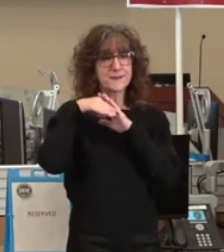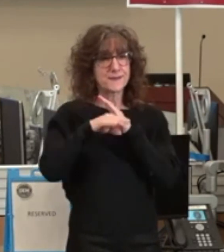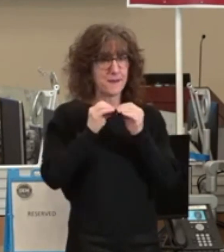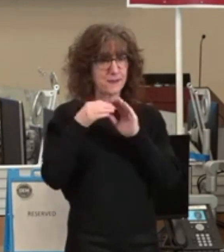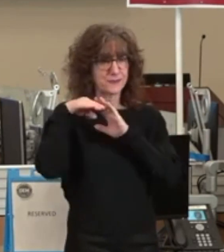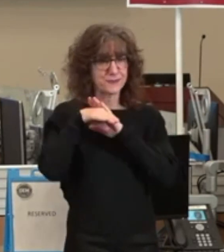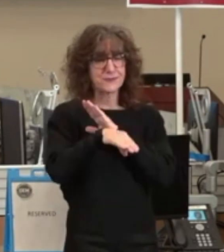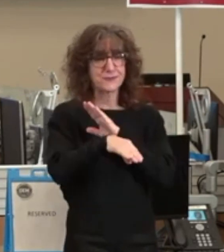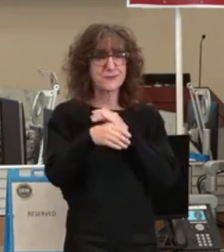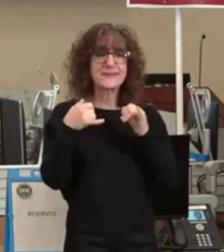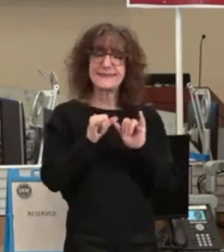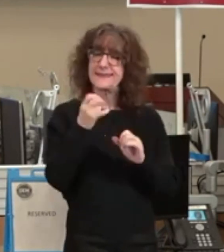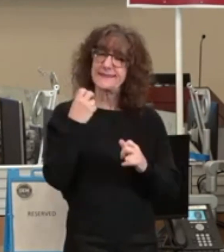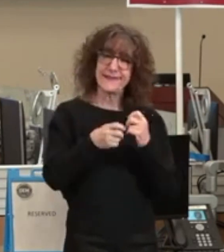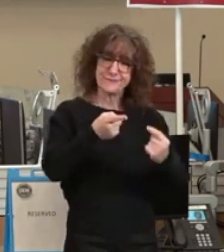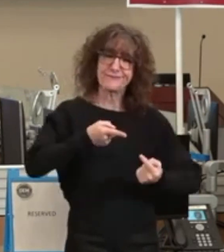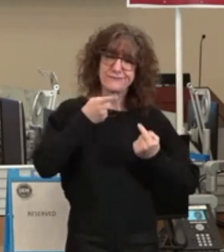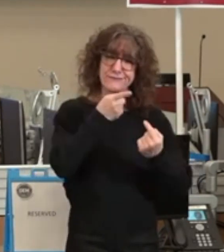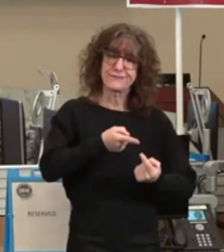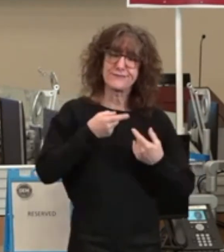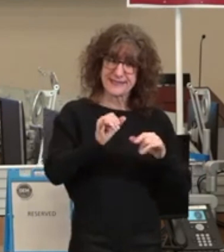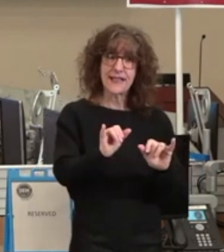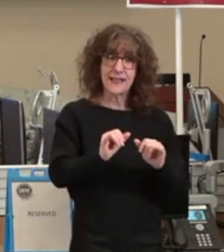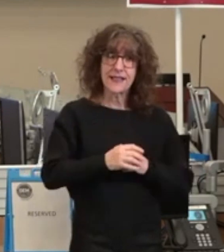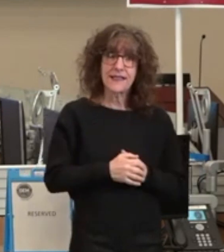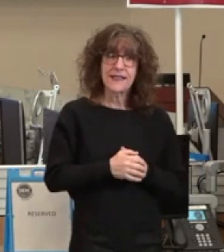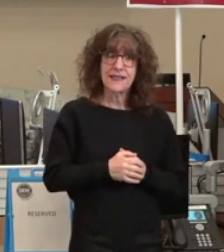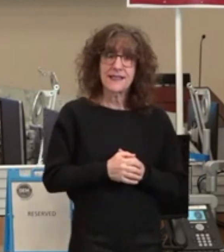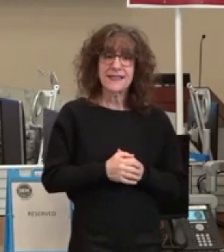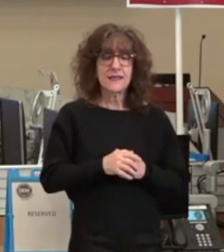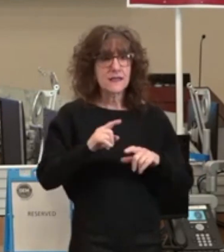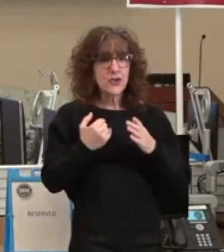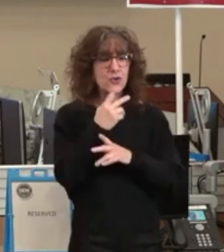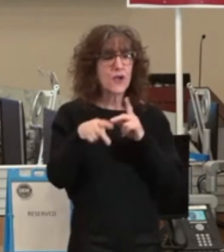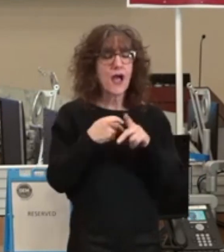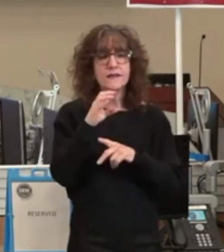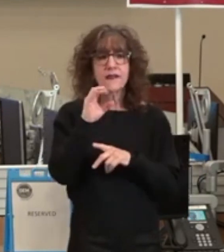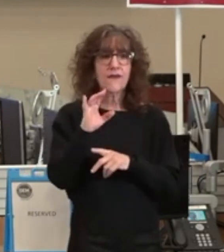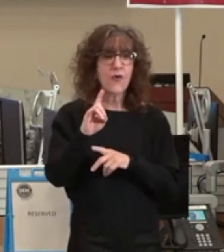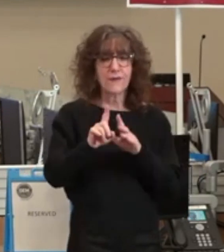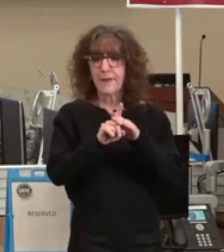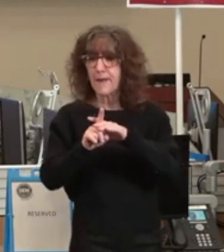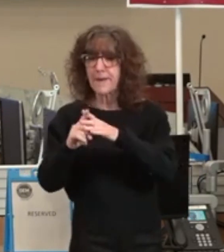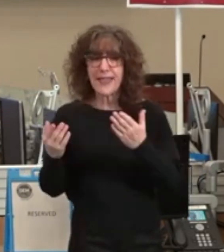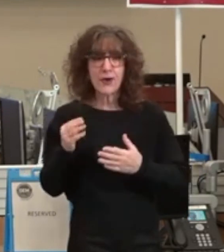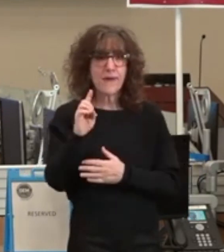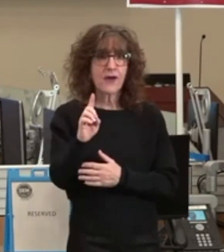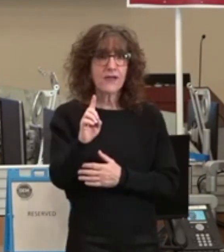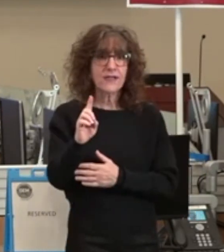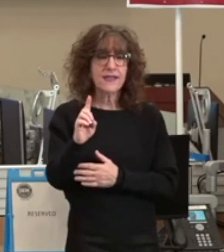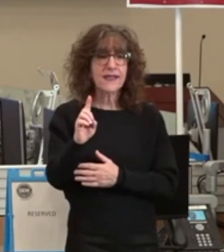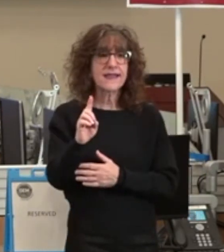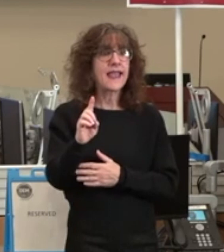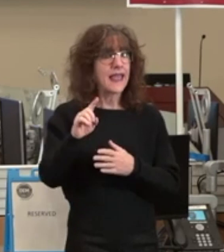numbers, we are still in a tough battle, a very tough battle. Variants of COVID are present in Maryland. Data show that the